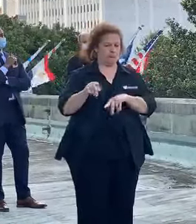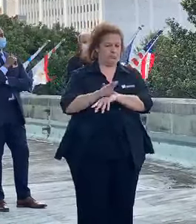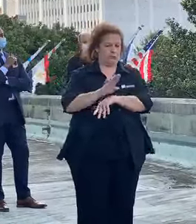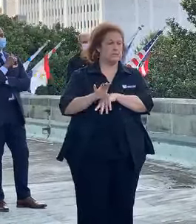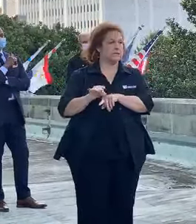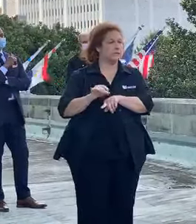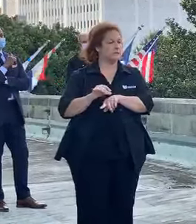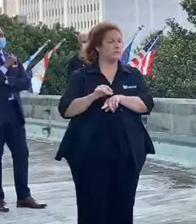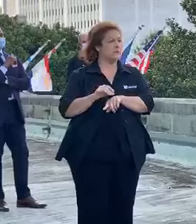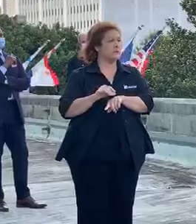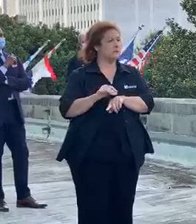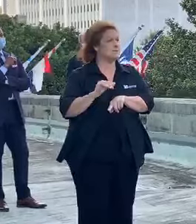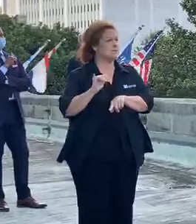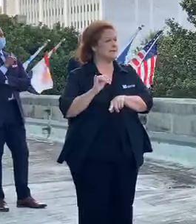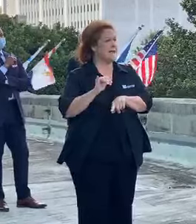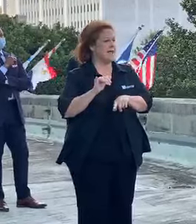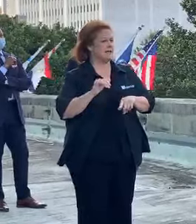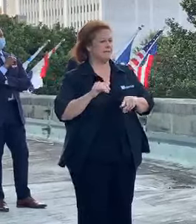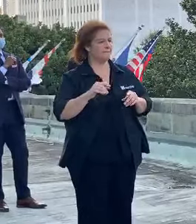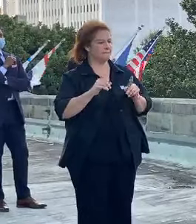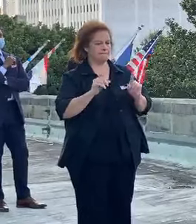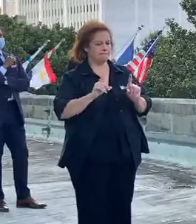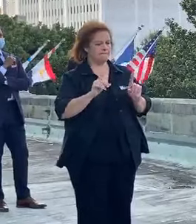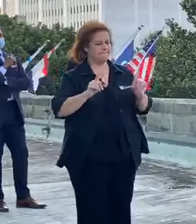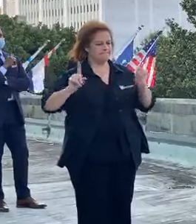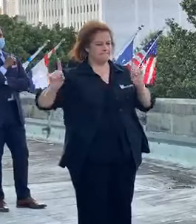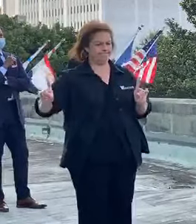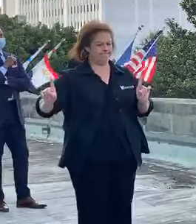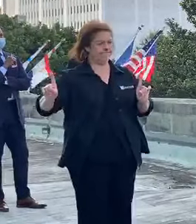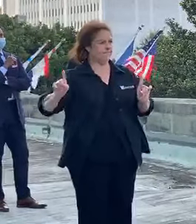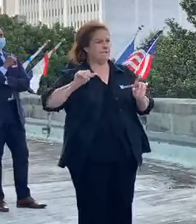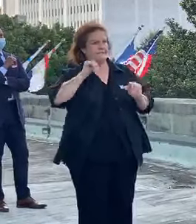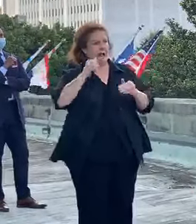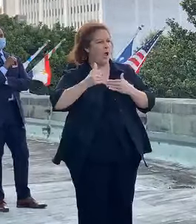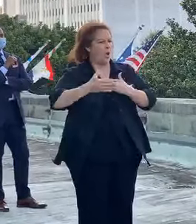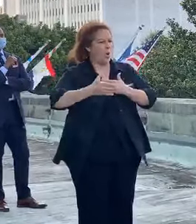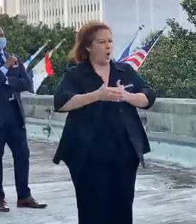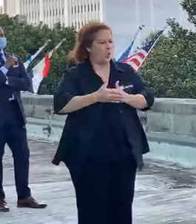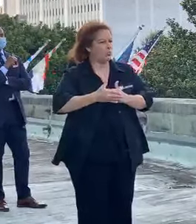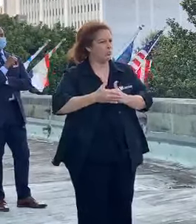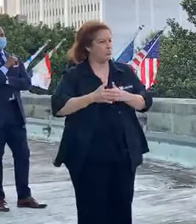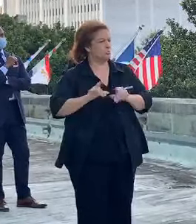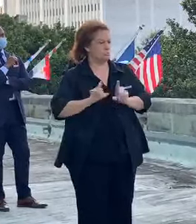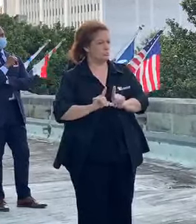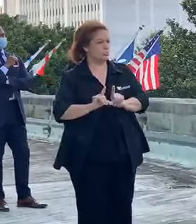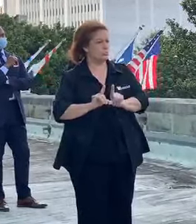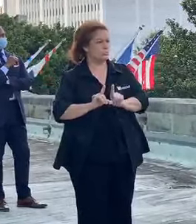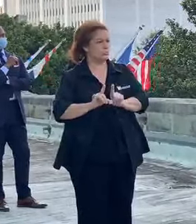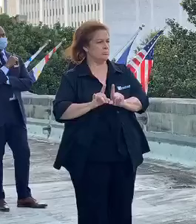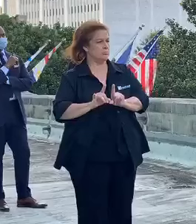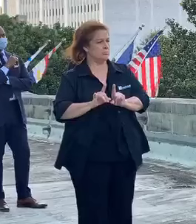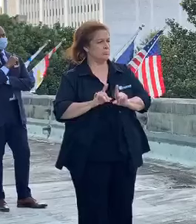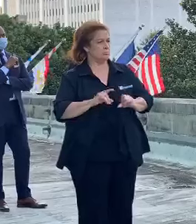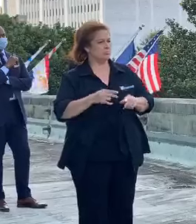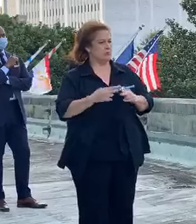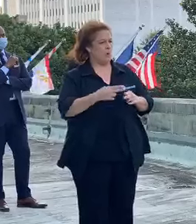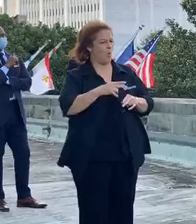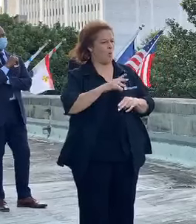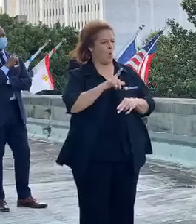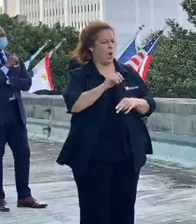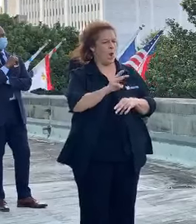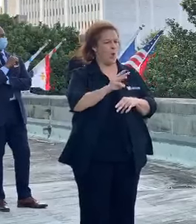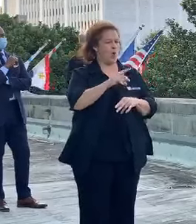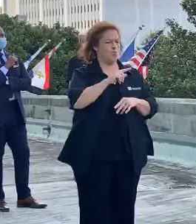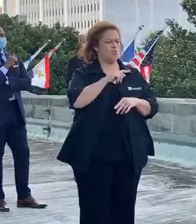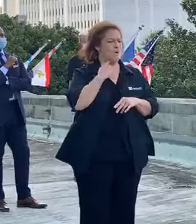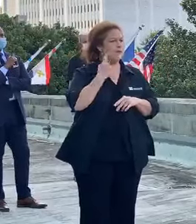partition, that's going up, the spacing. It's really laid out pretty significantly. That low risk, and so